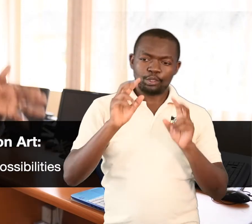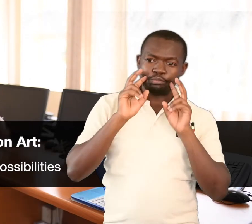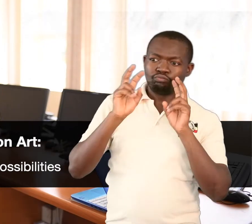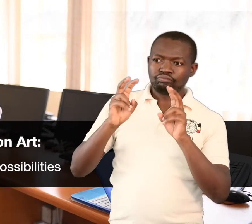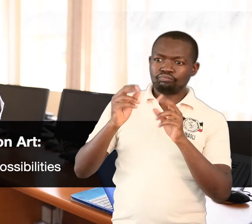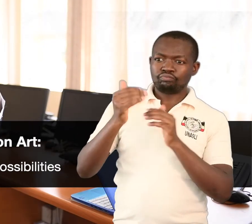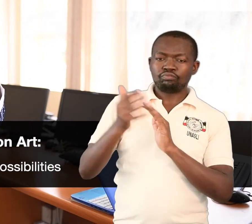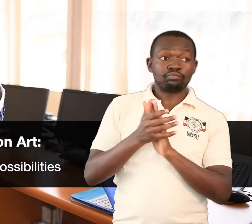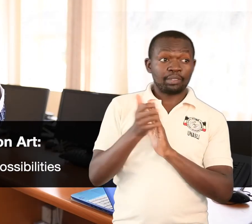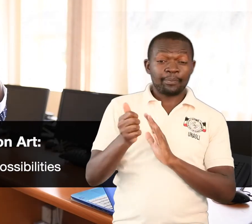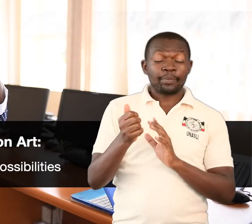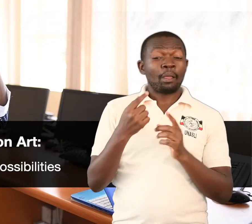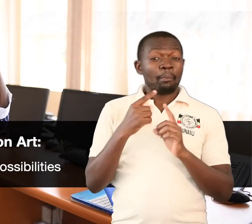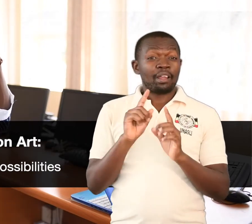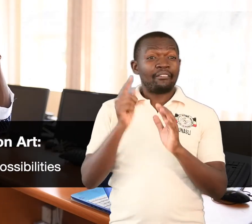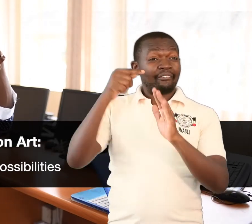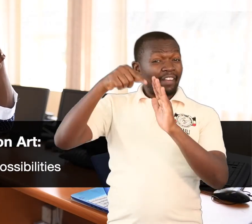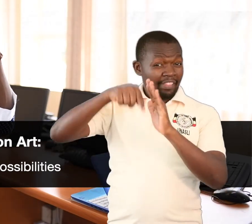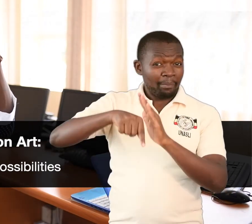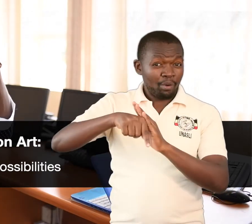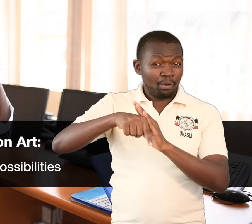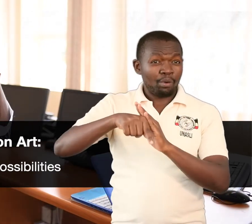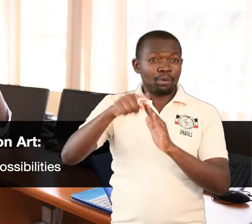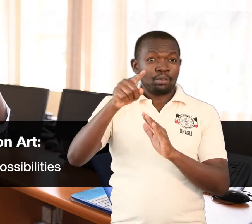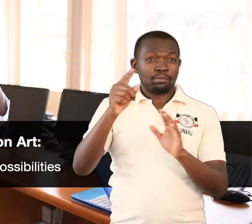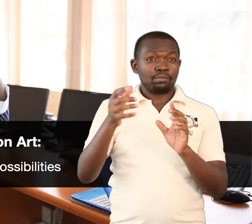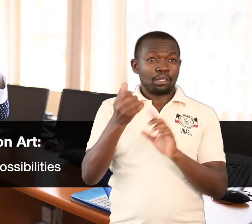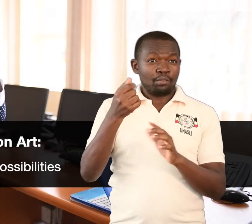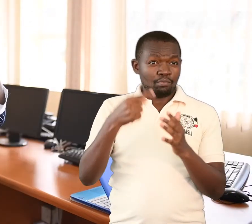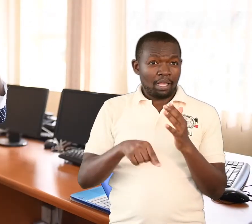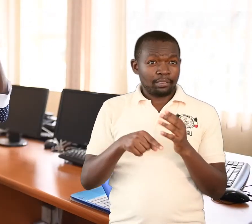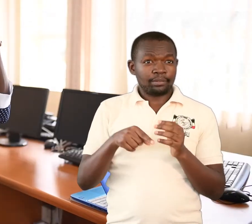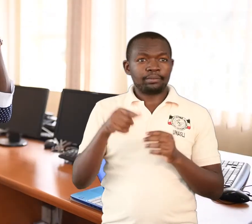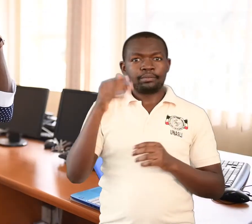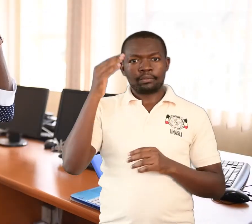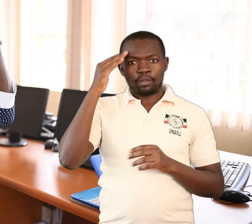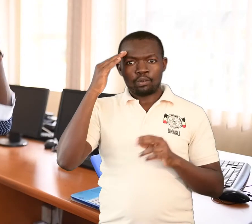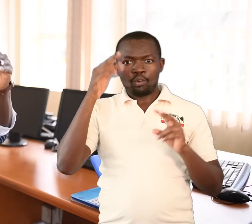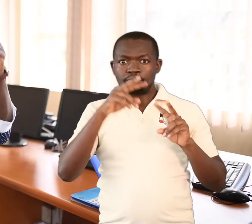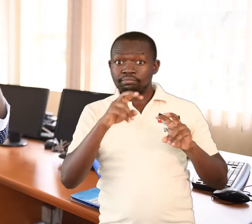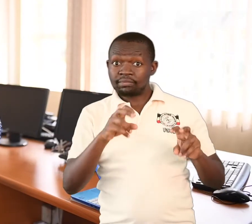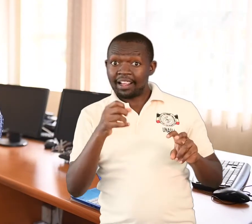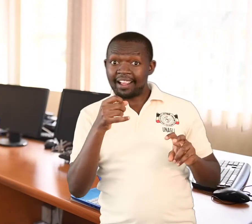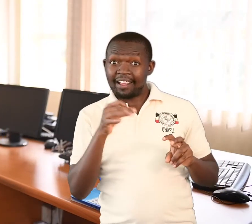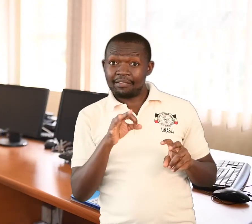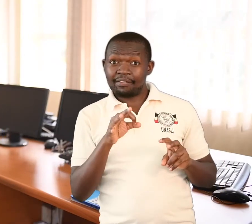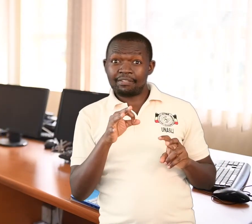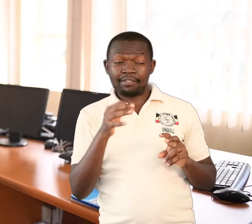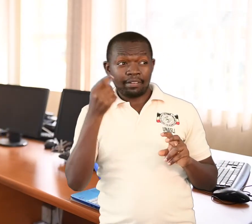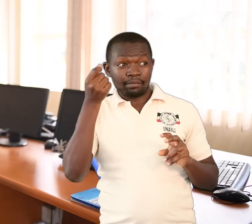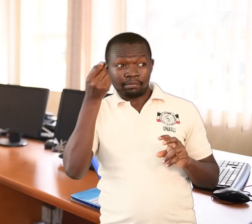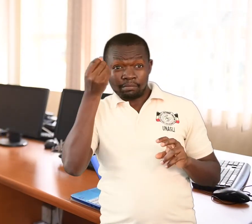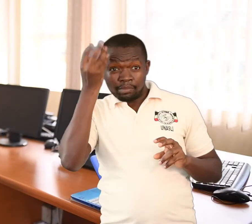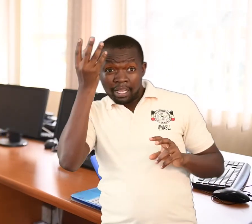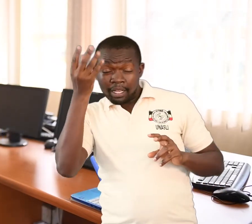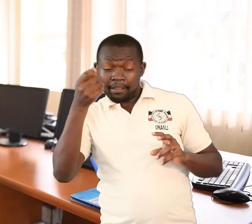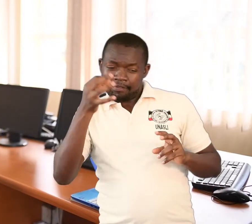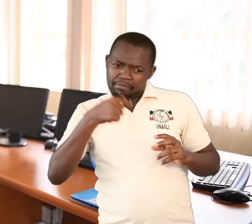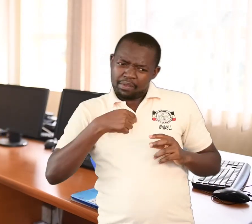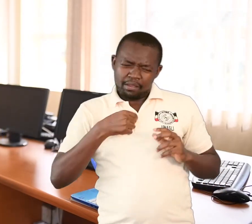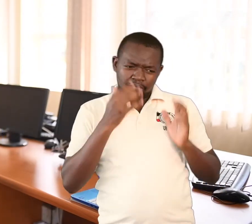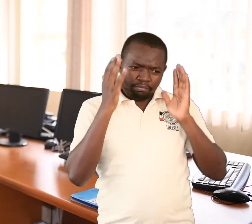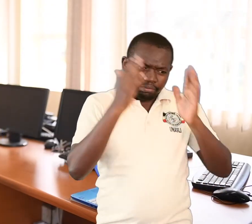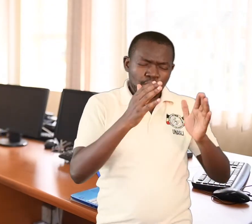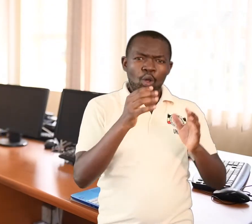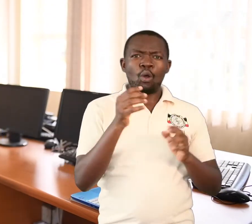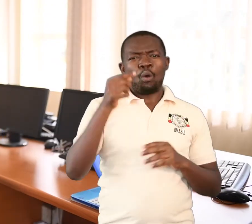So furthermore, you will get to know, if I take original imaginative composition, what